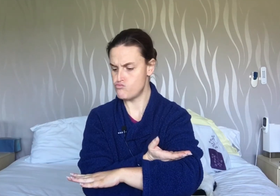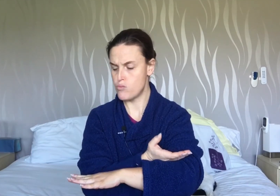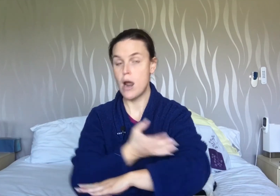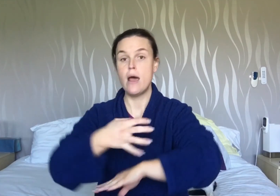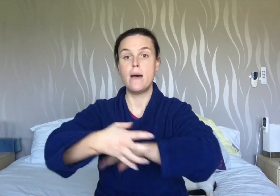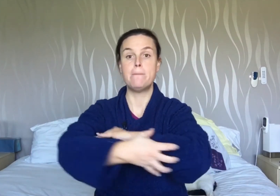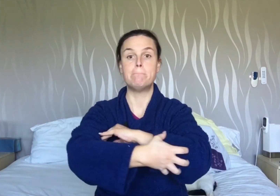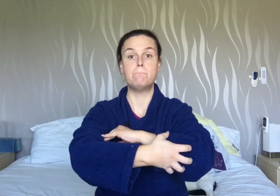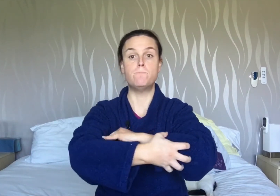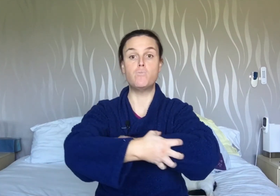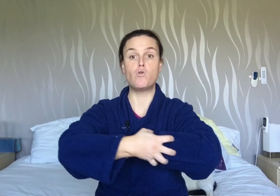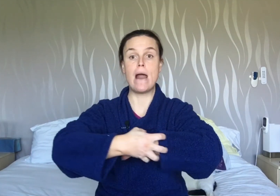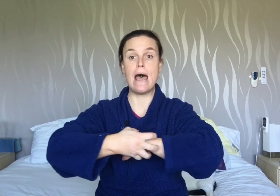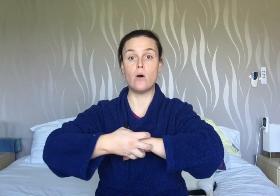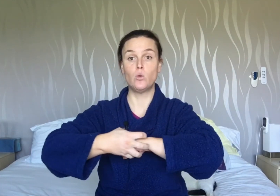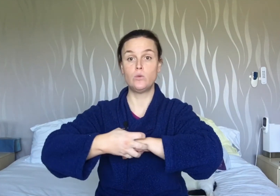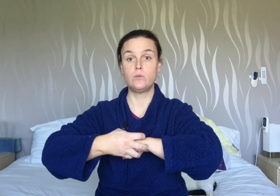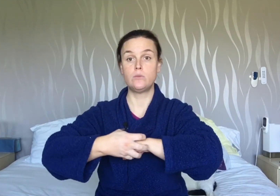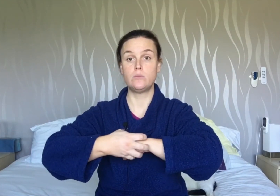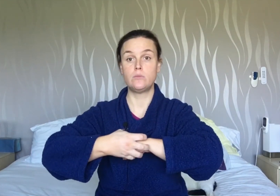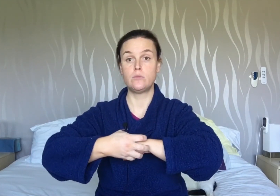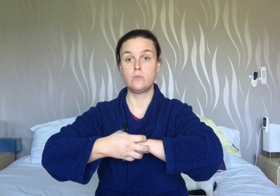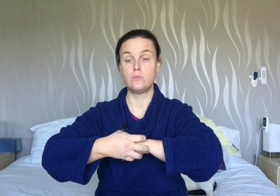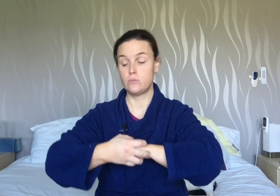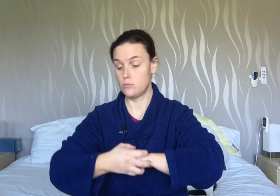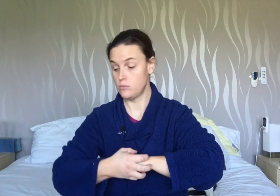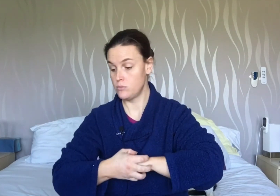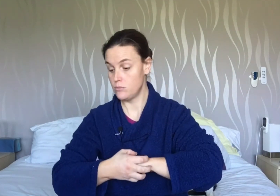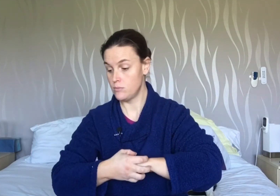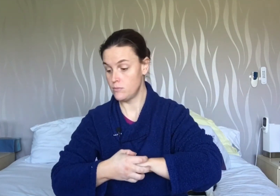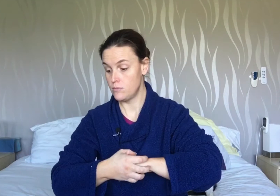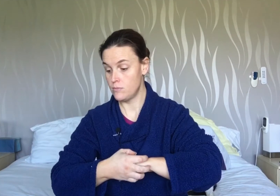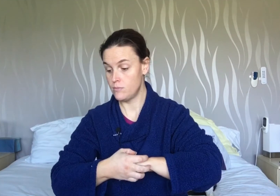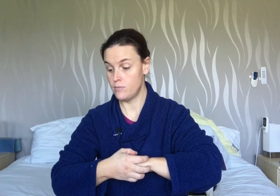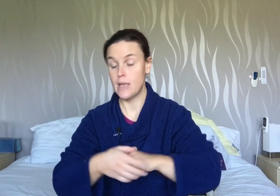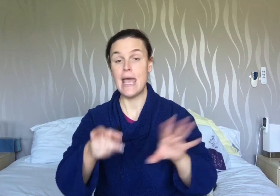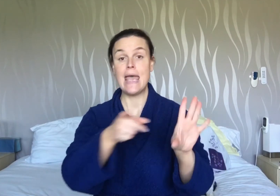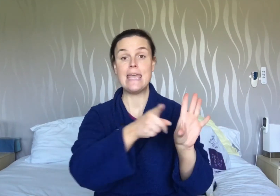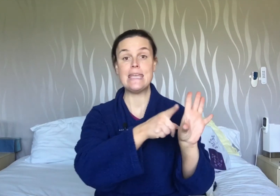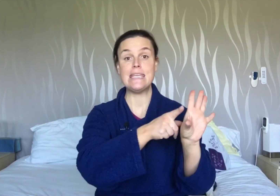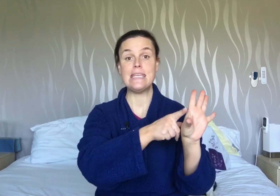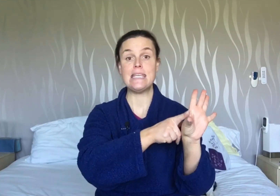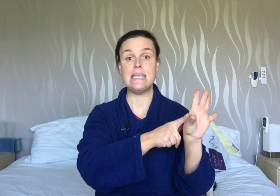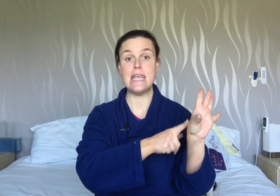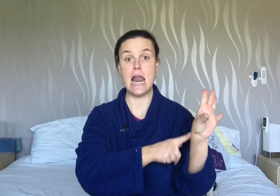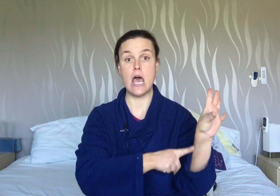Brown. yellow,